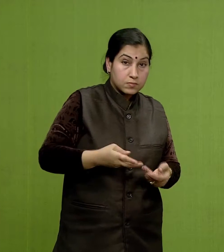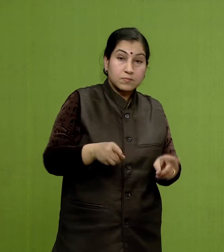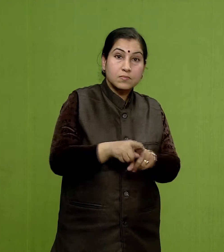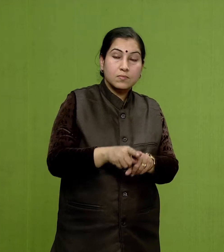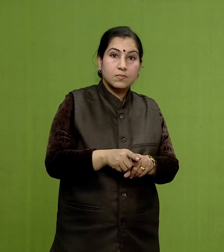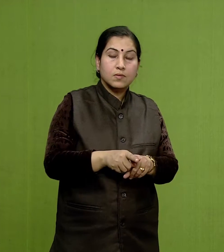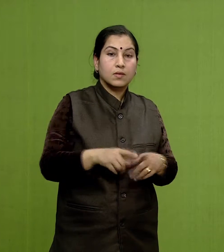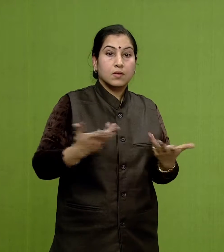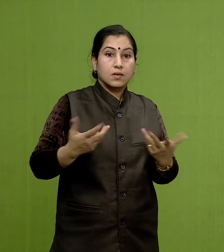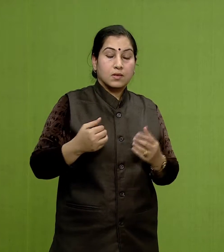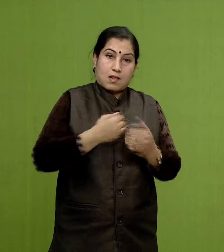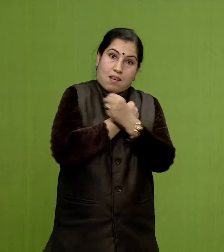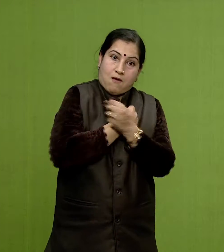very affectionate to them.